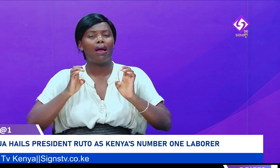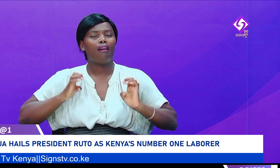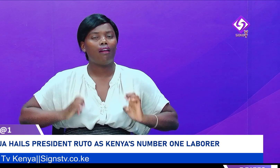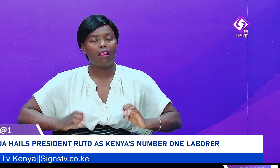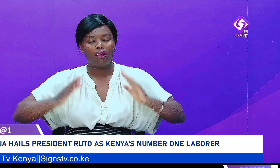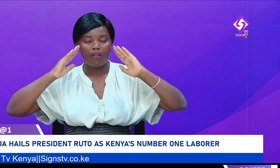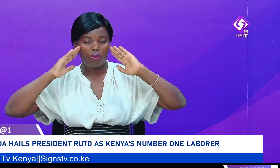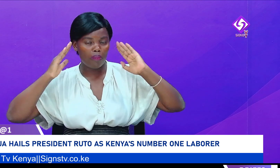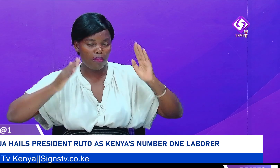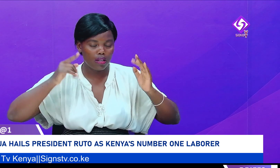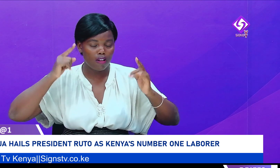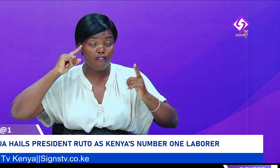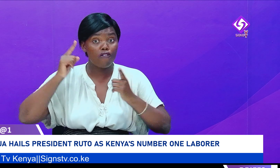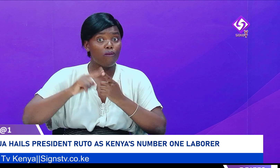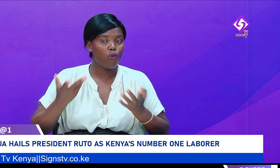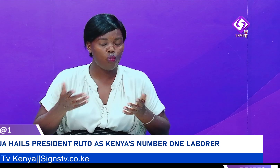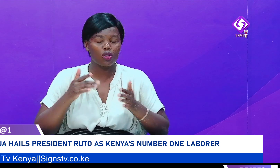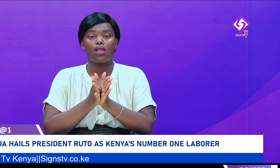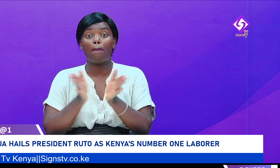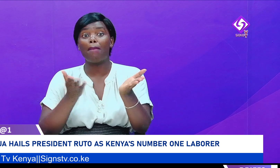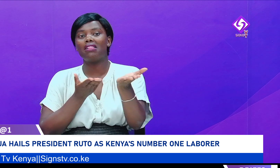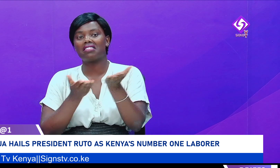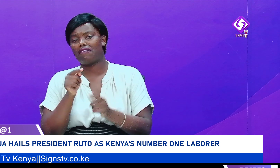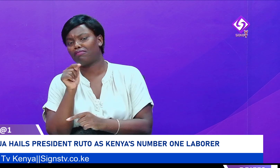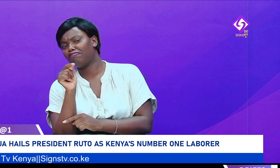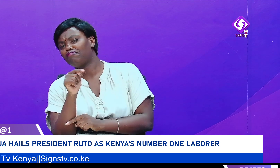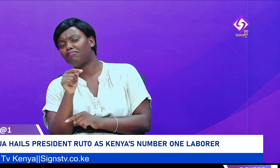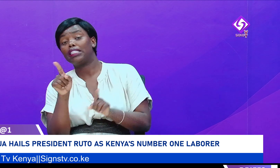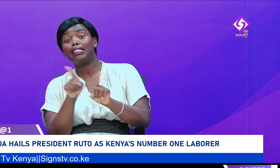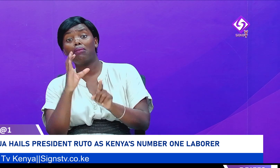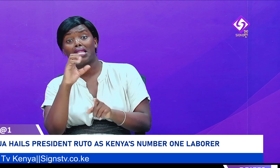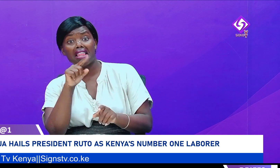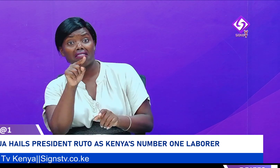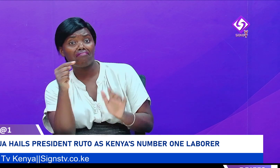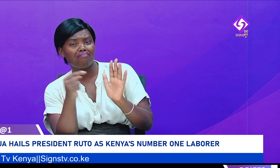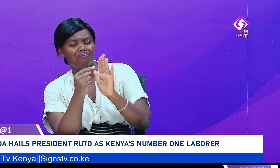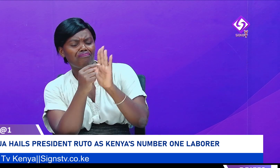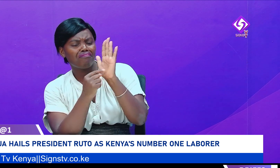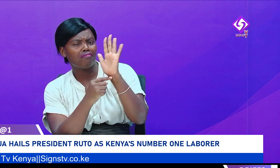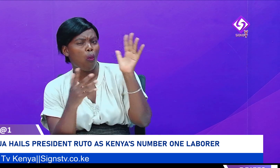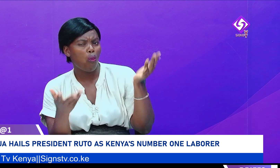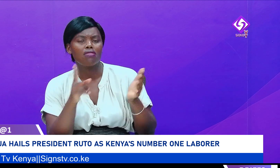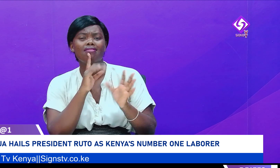work ethic and commitment to public service. The